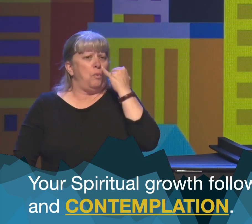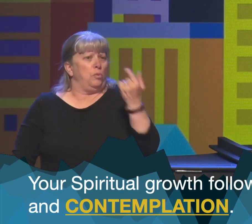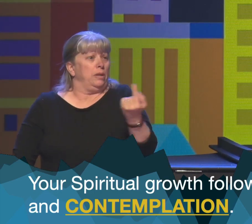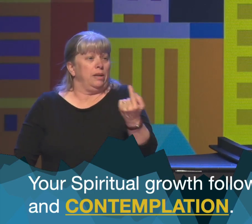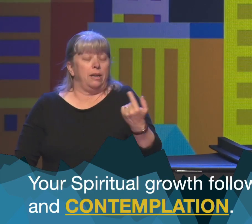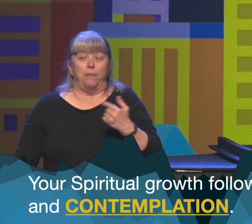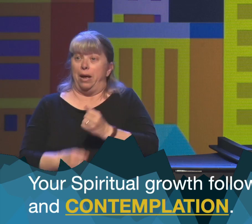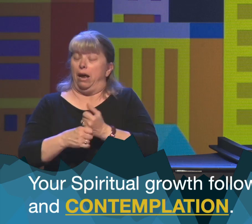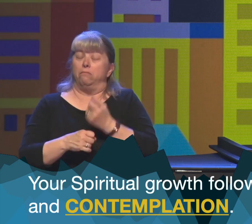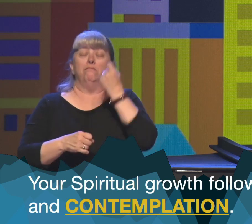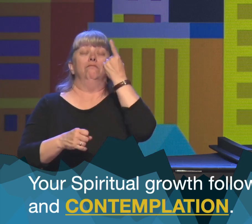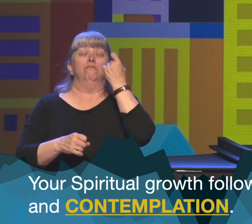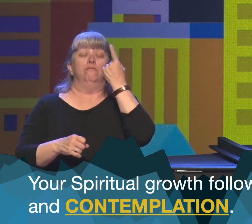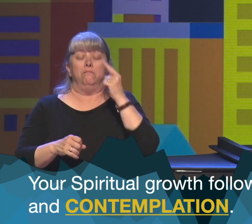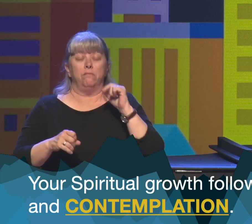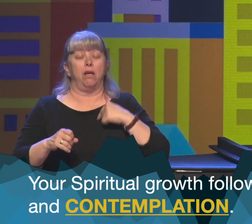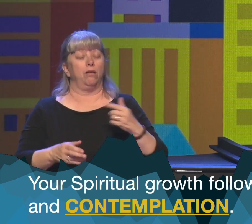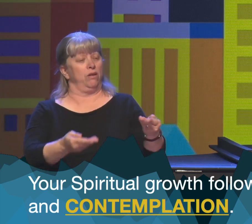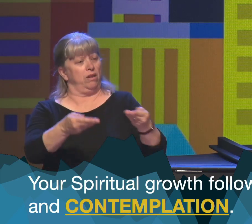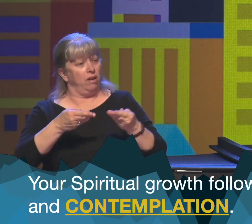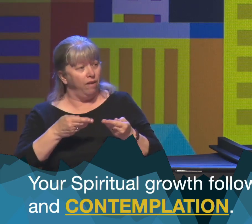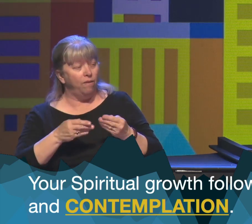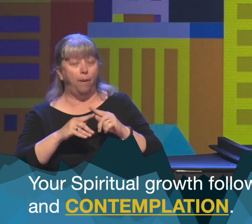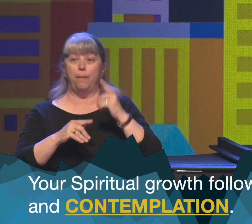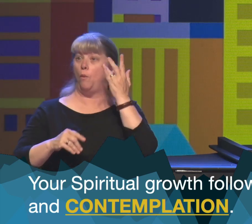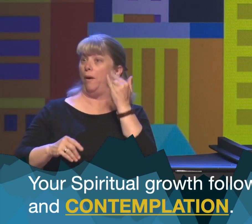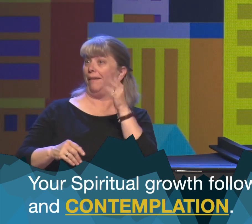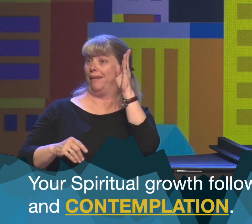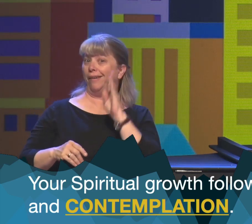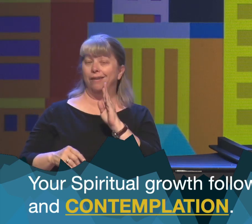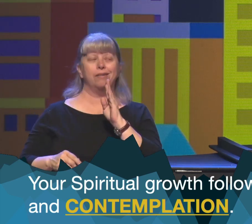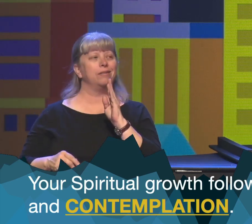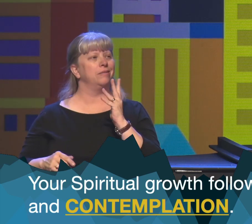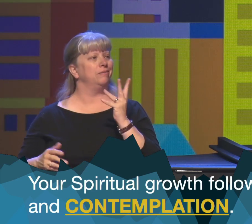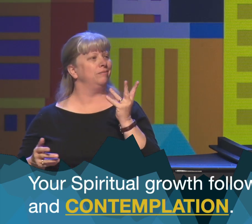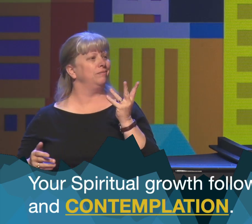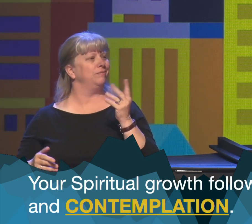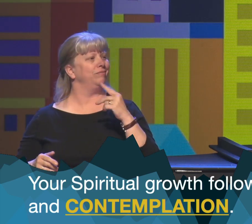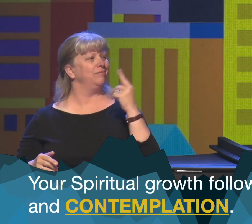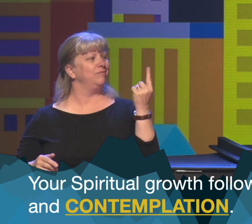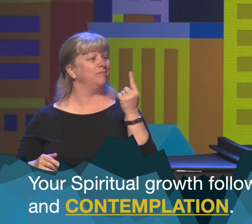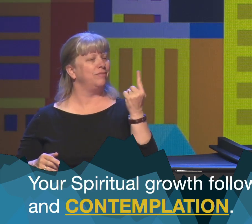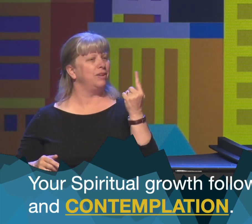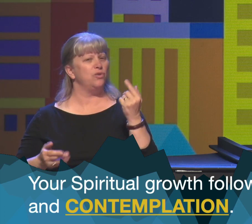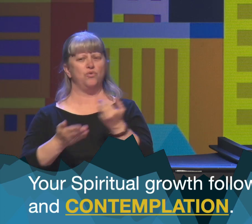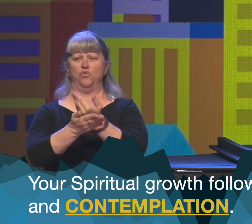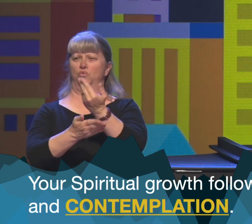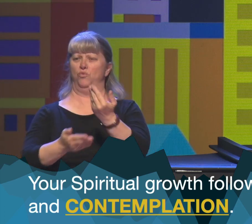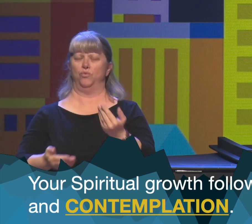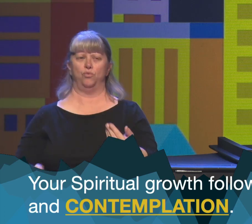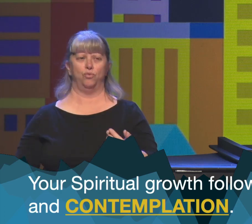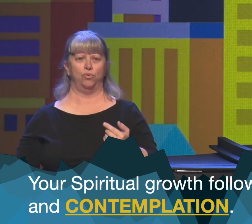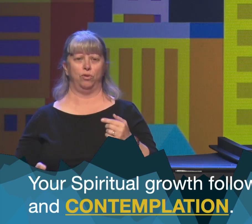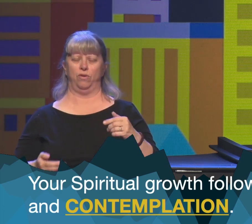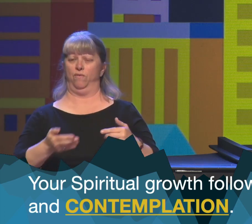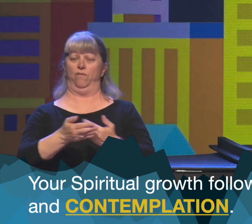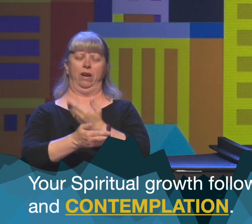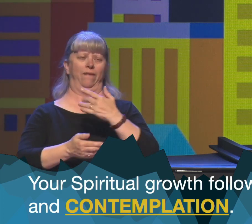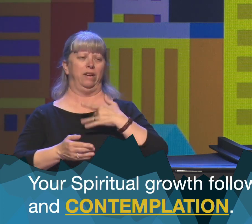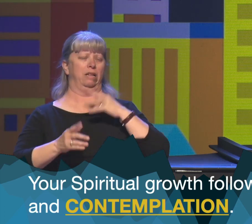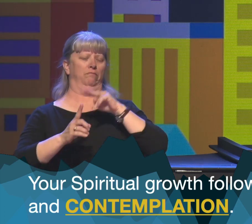made perfect sense and were handed to us, but because of God at work, there's something new? There's a fresh